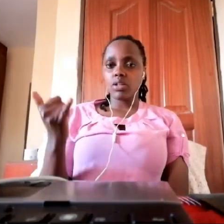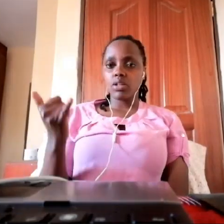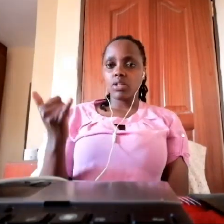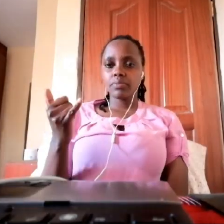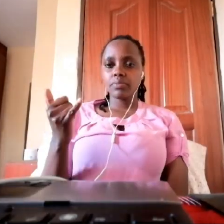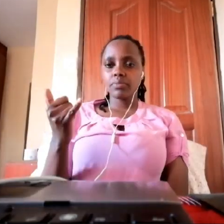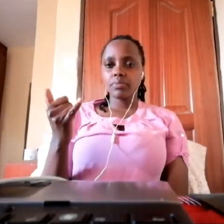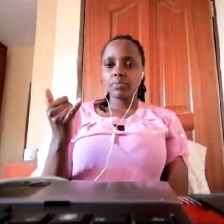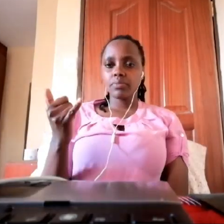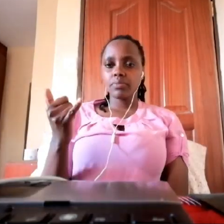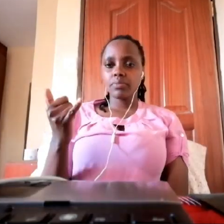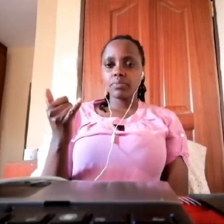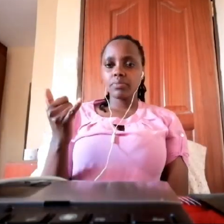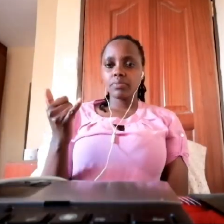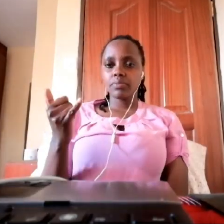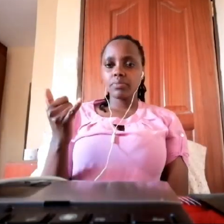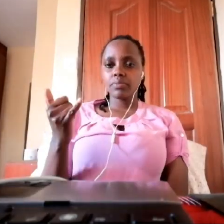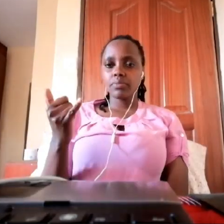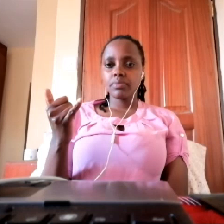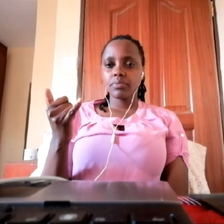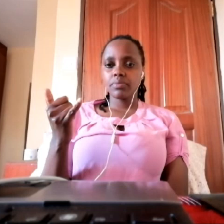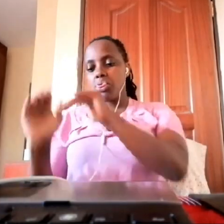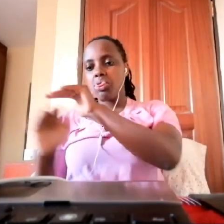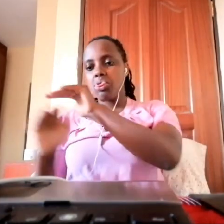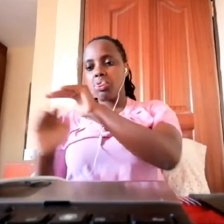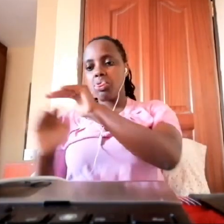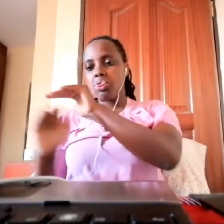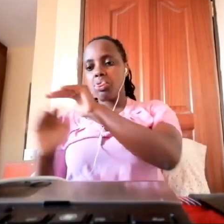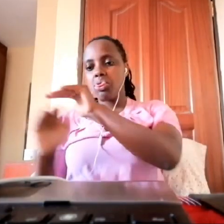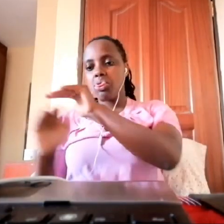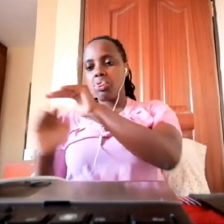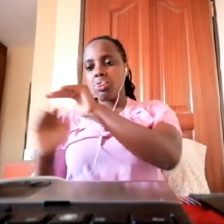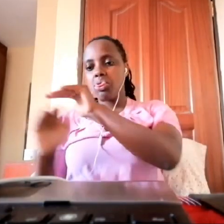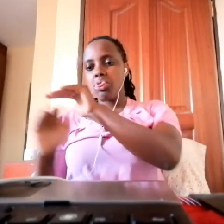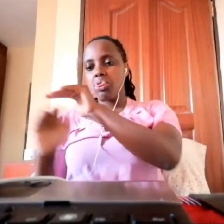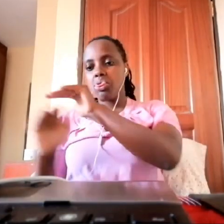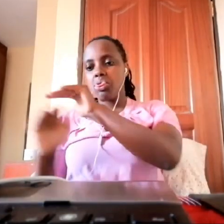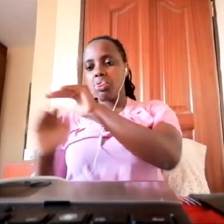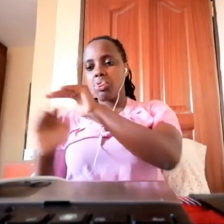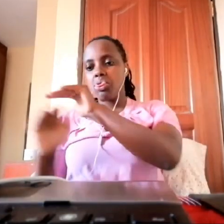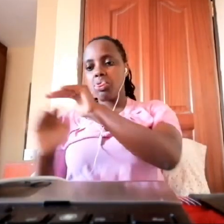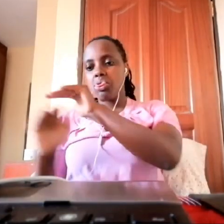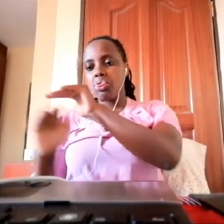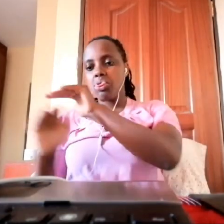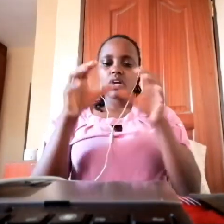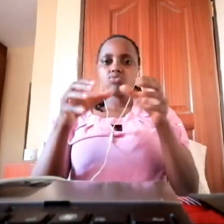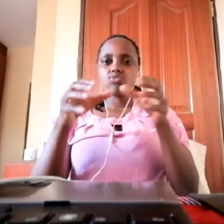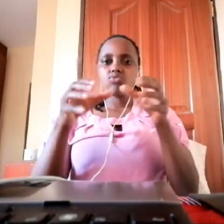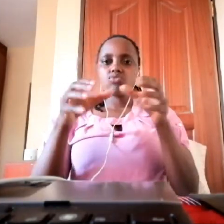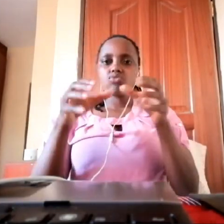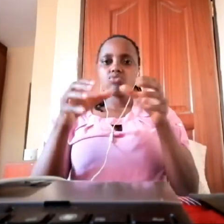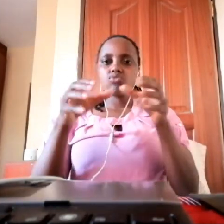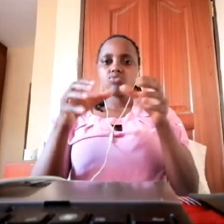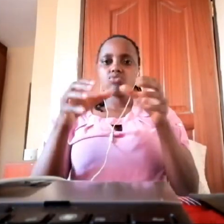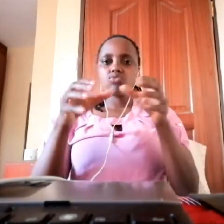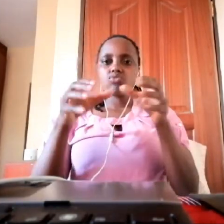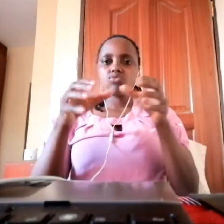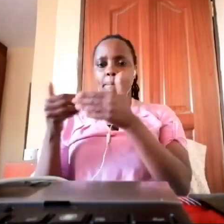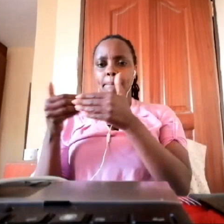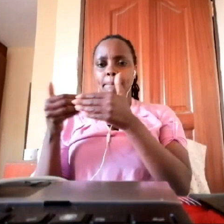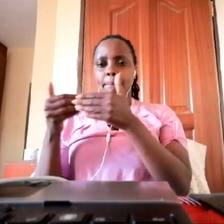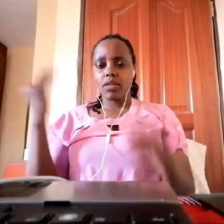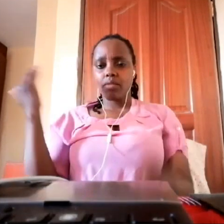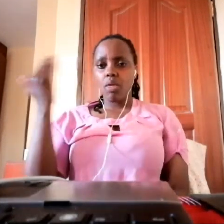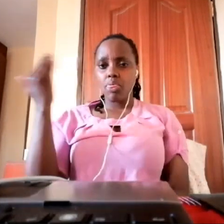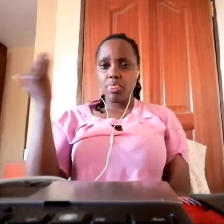subgroups were formed. Each committee, was assigned with a cluster. Just the previous